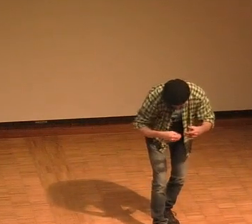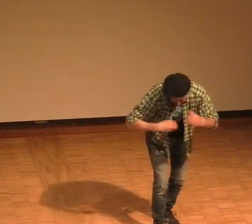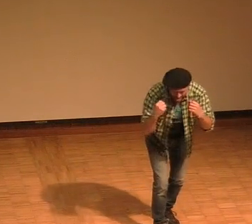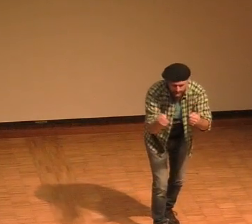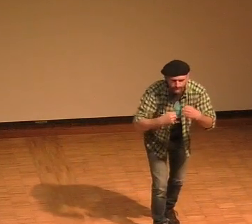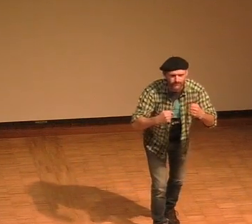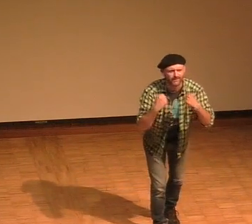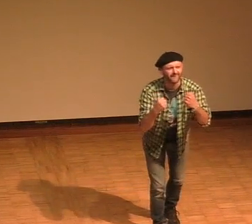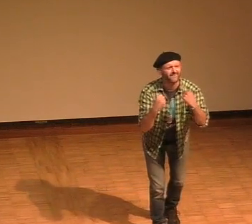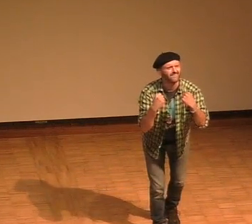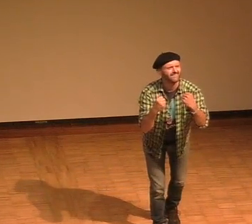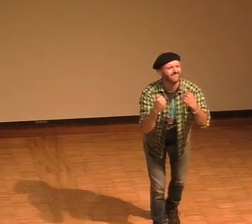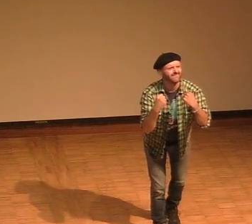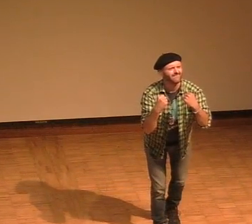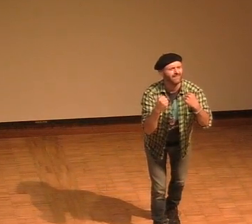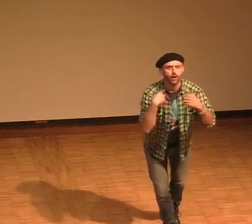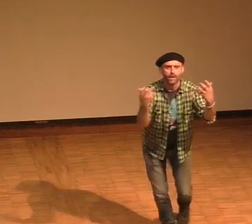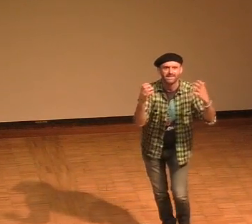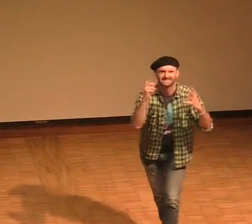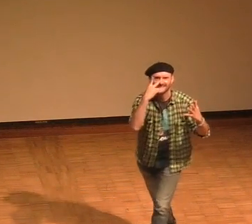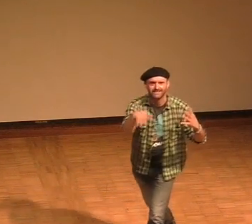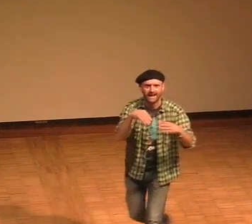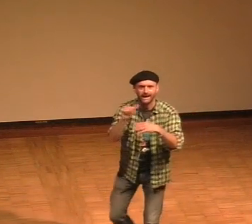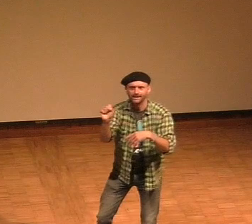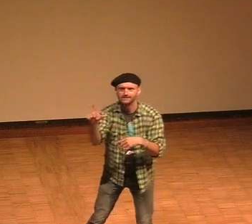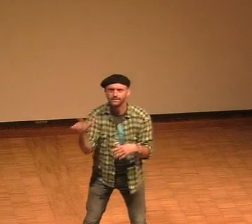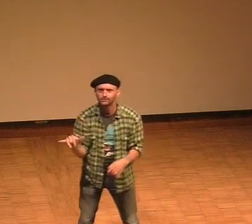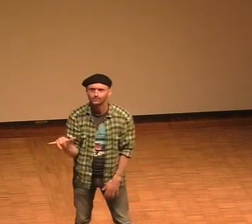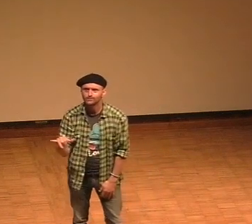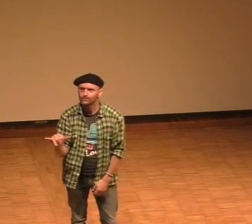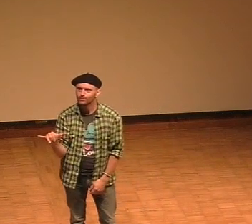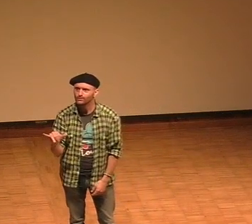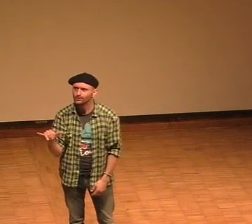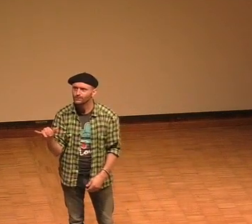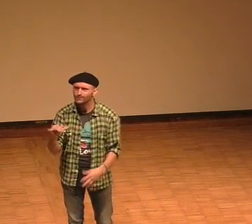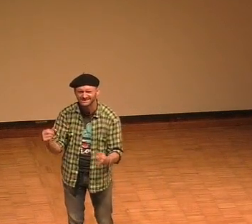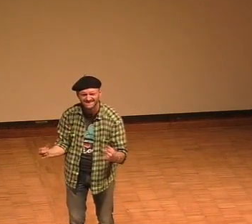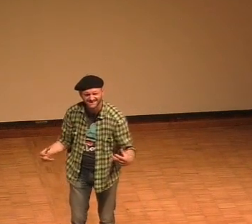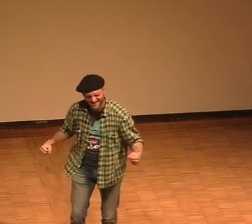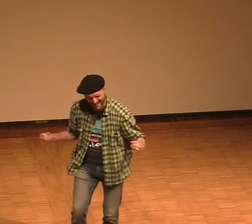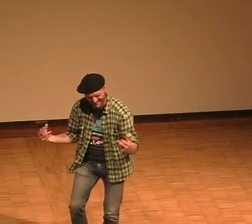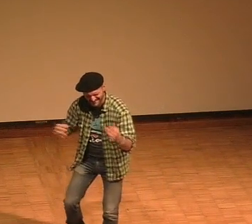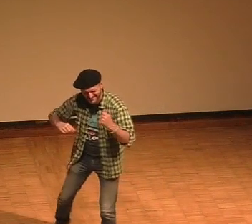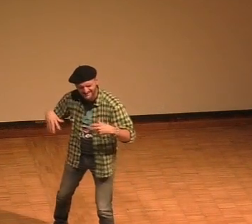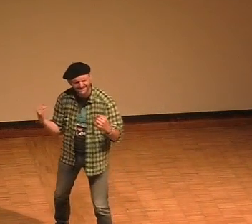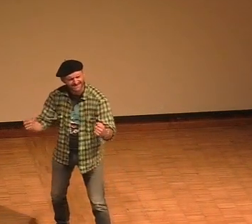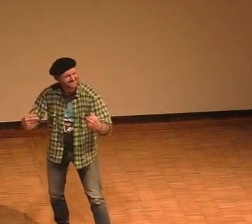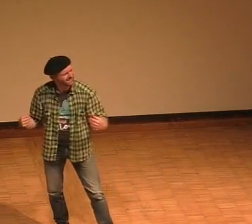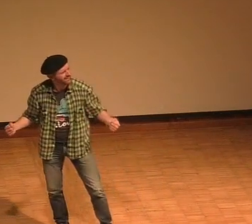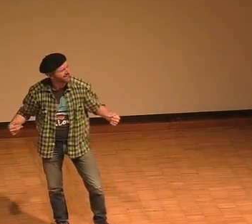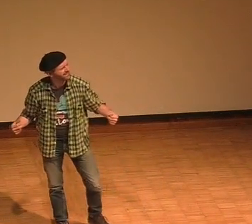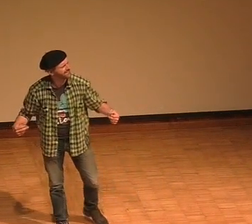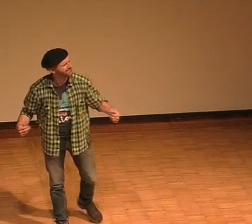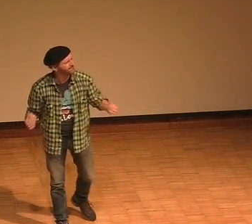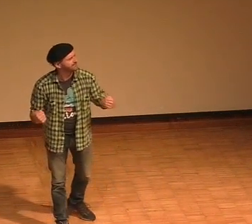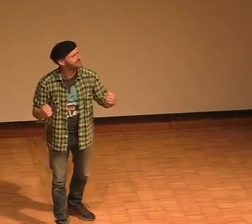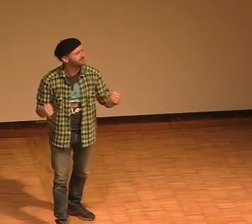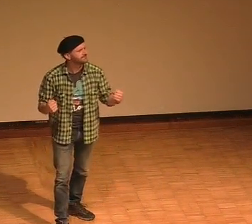is embodying the music, and you see that in ASL as well. The way someone